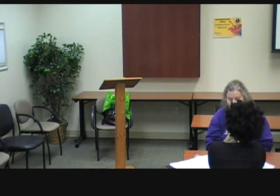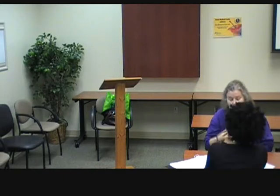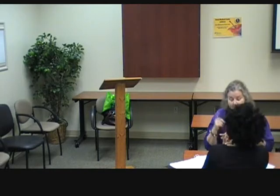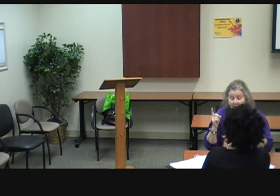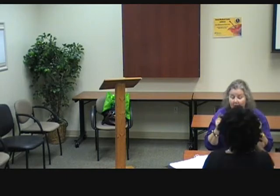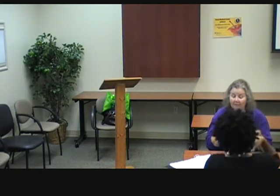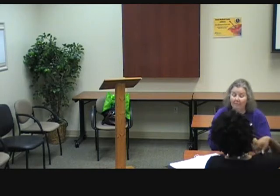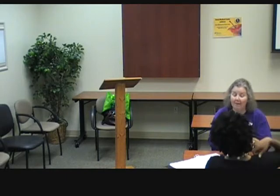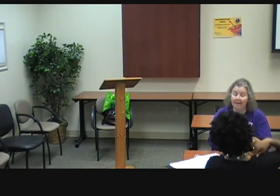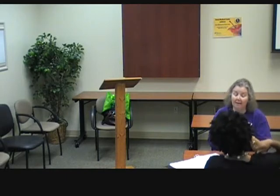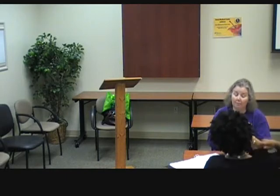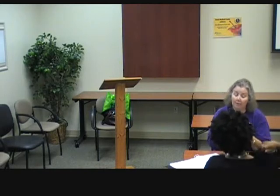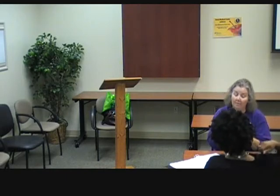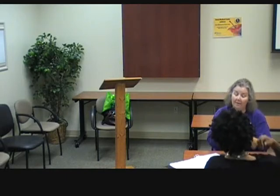Hers was